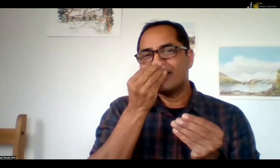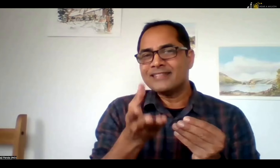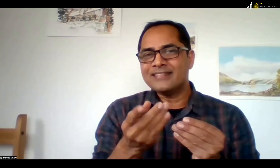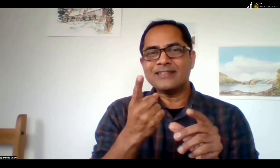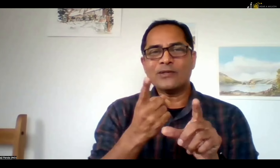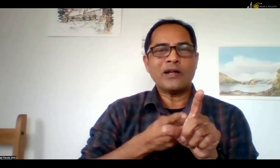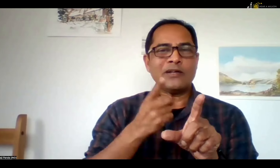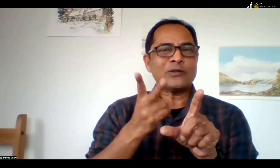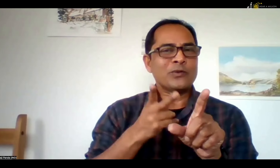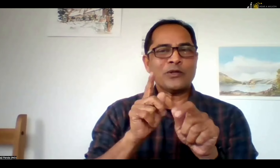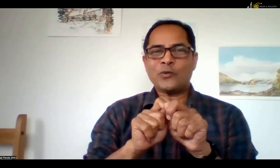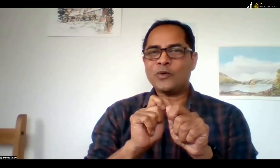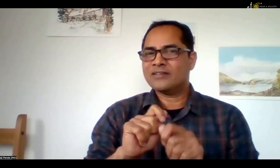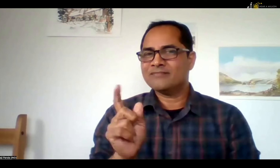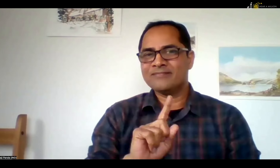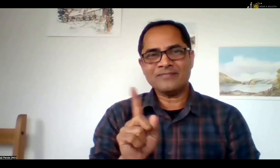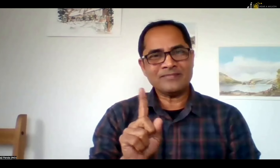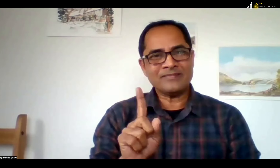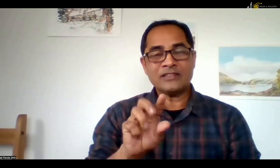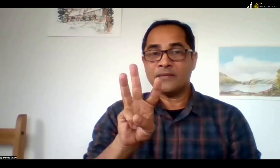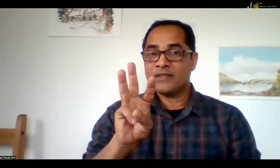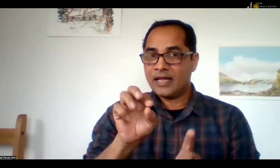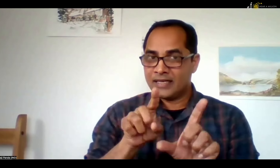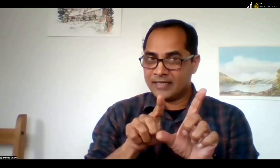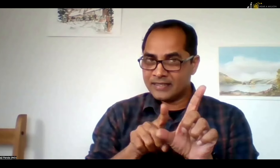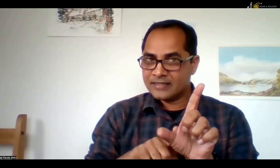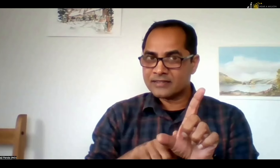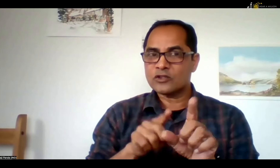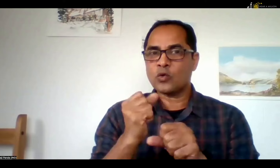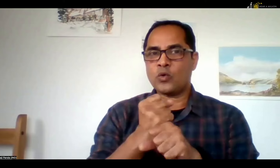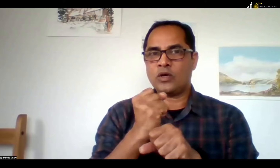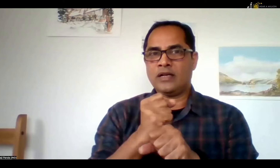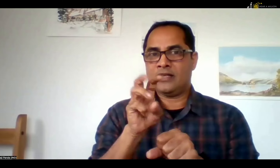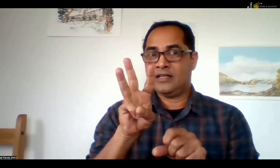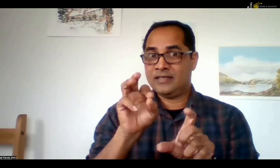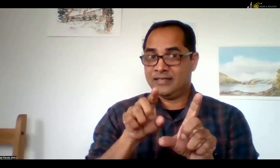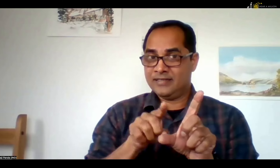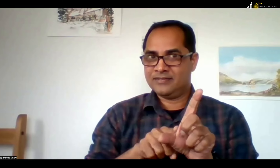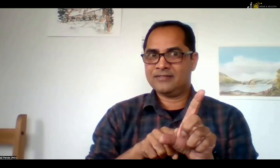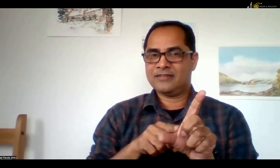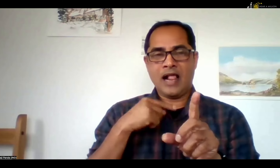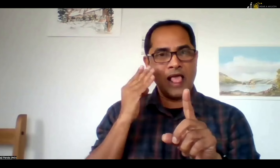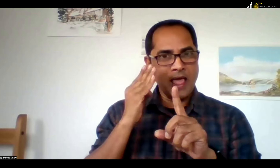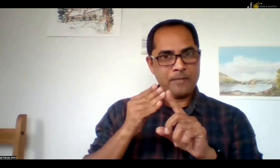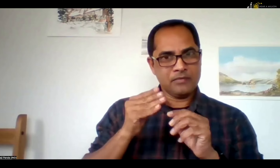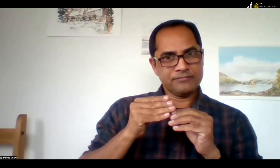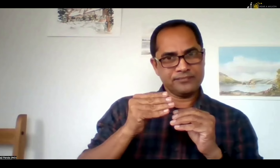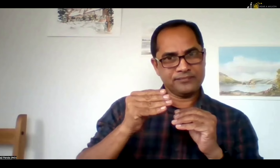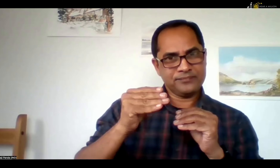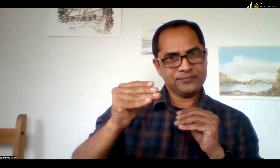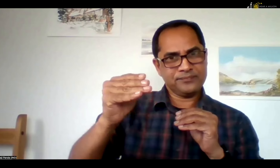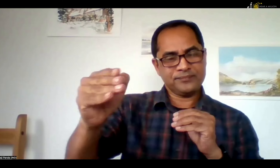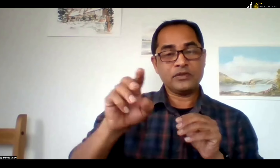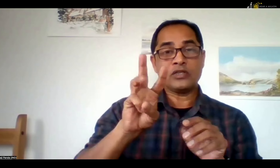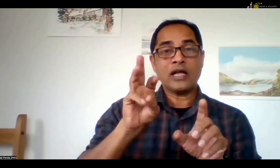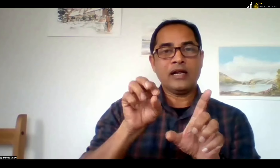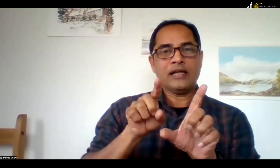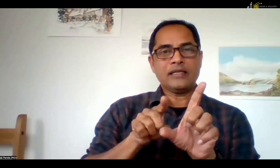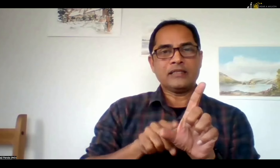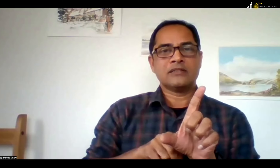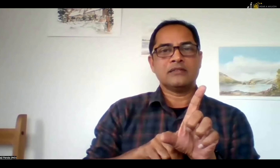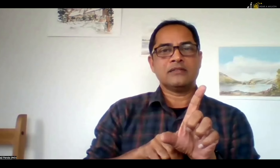solutions which are needed for solve these problems. And these cannot be done in 2 years or 3 years.